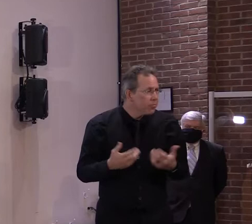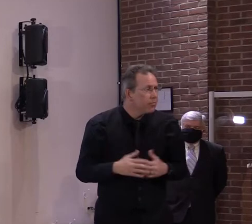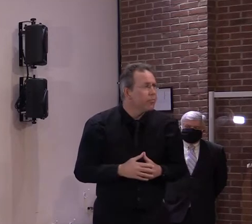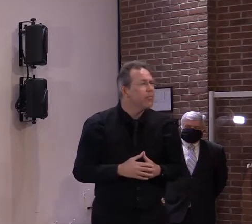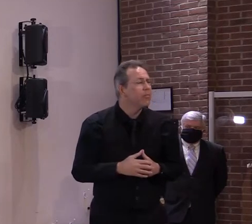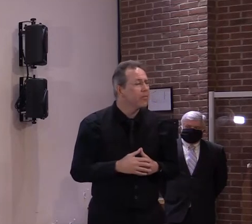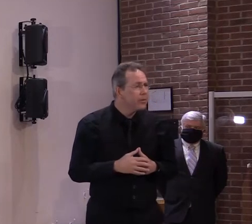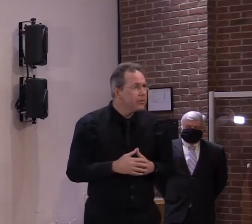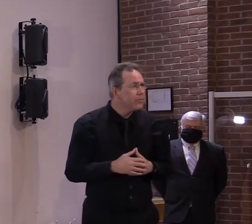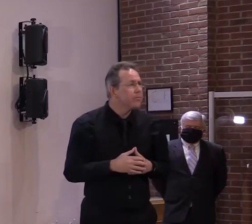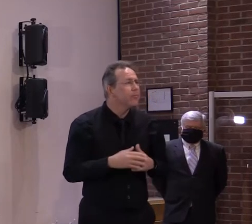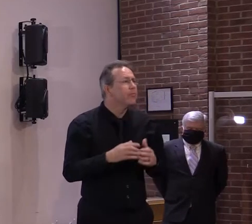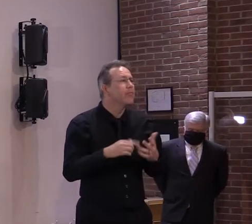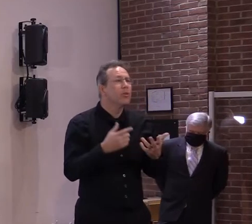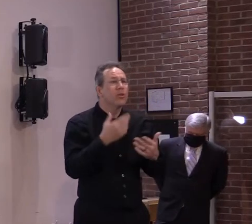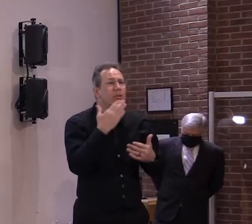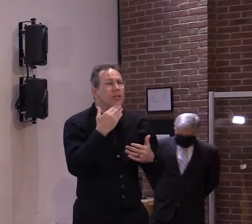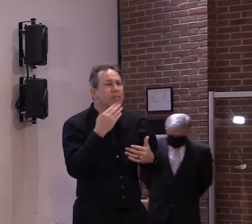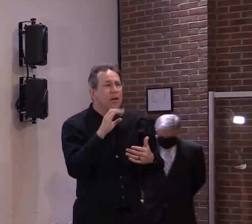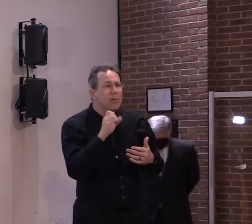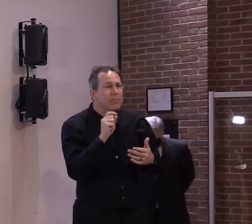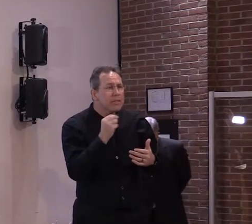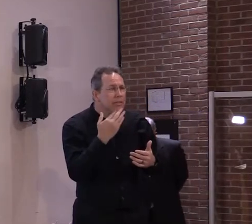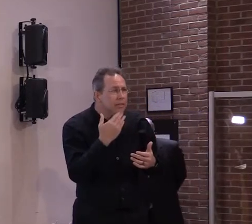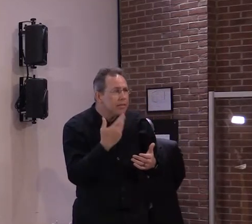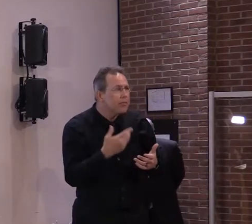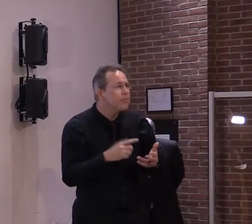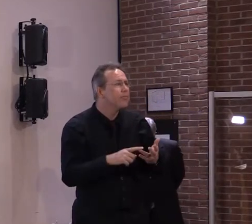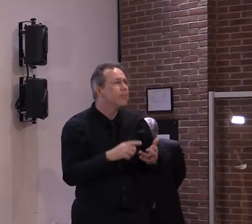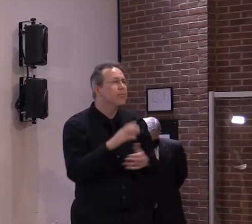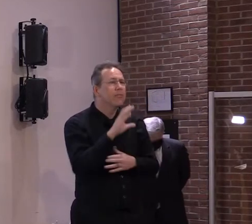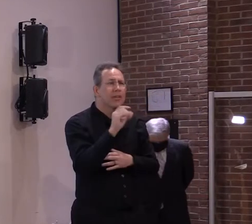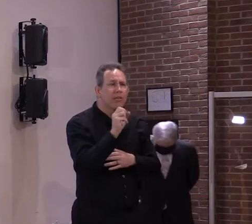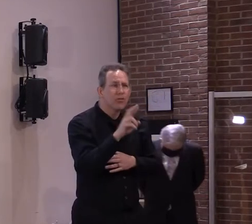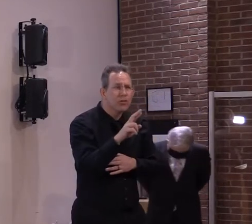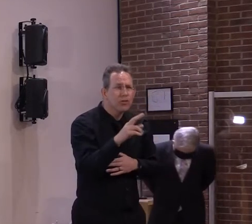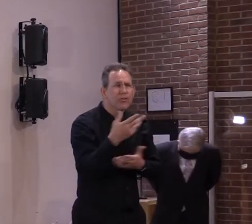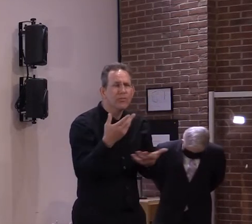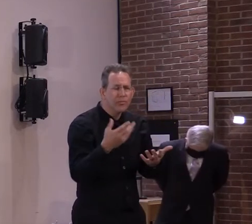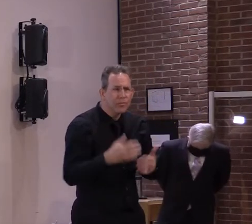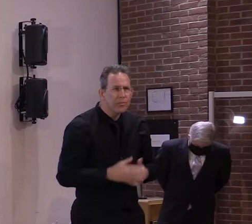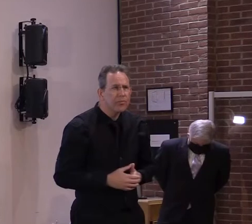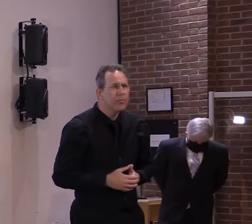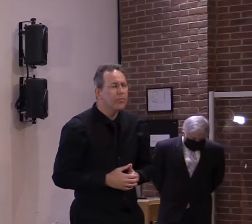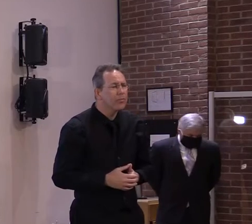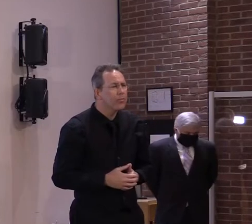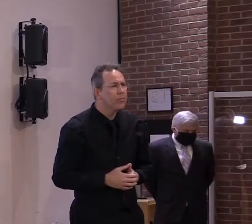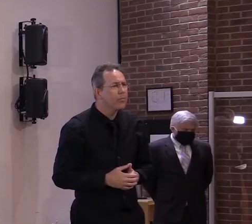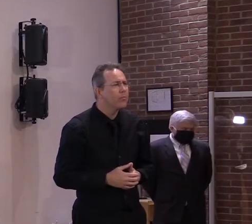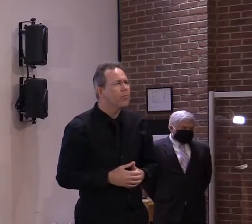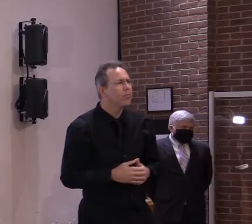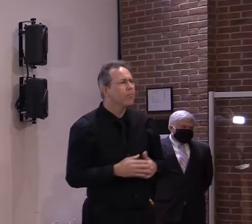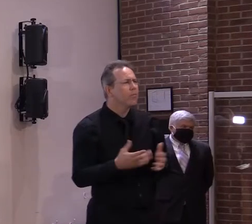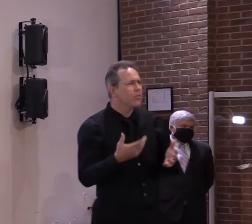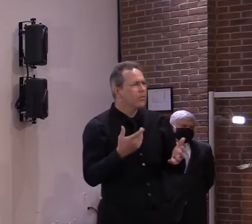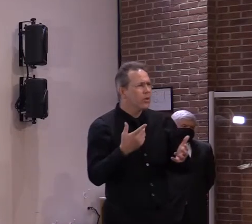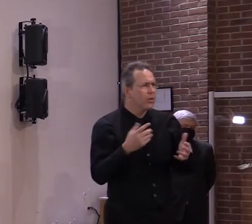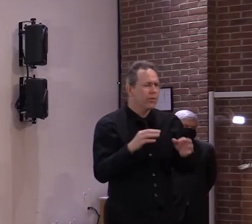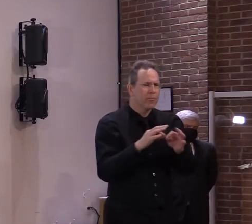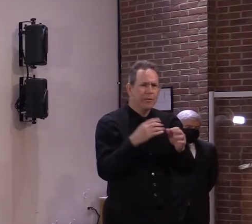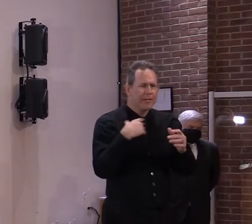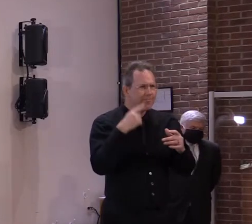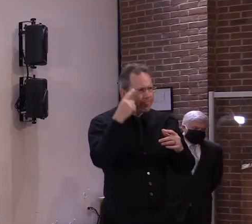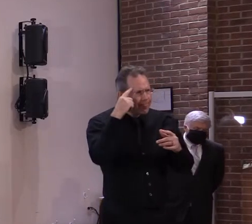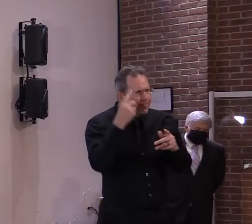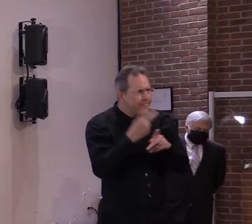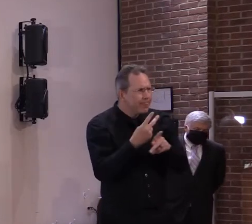57% of deaths in Vermont, has always been a major part of our health department's programming. We've teamed